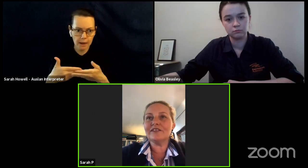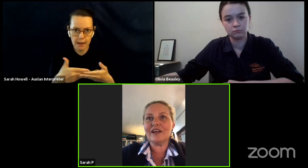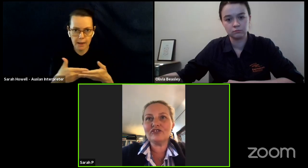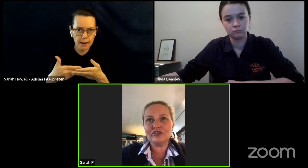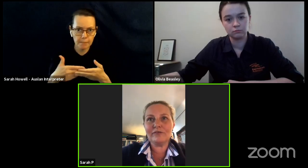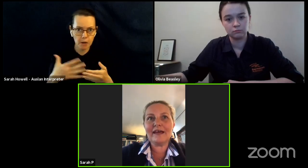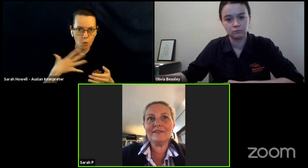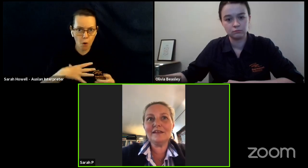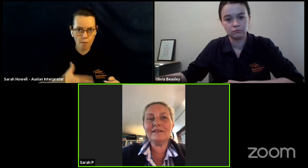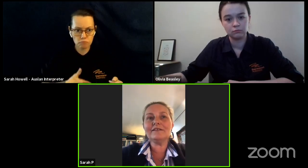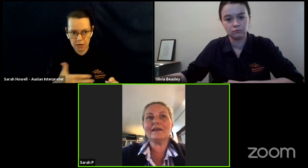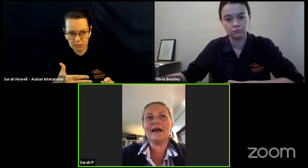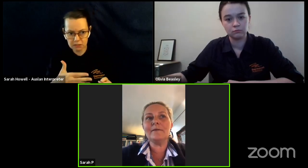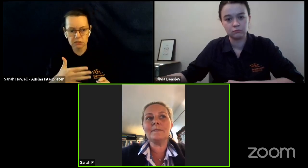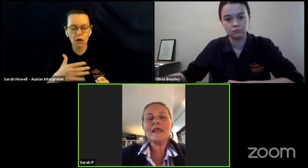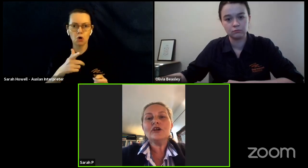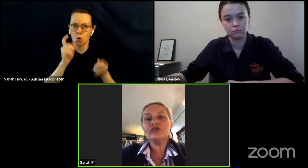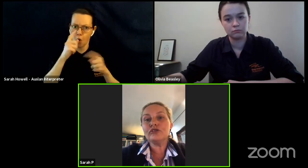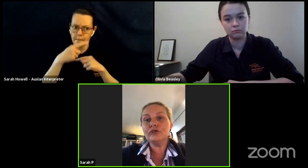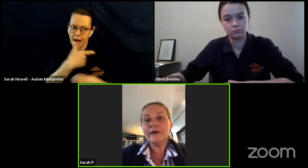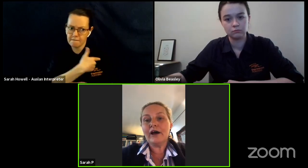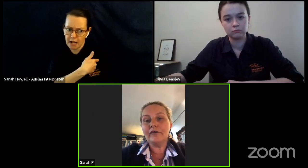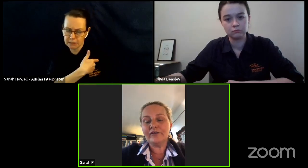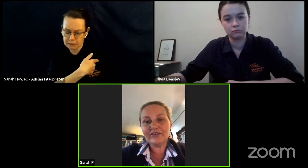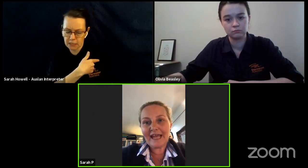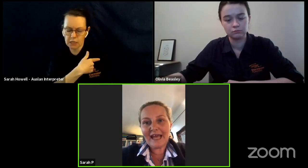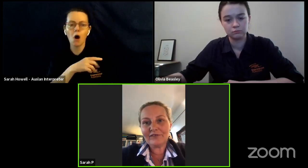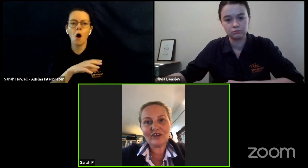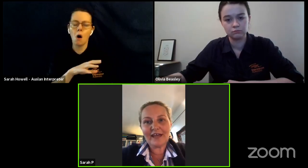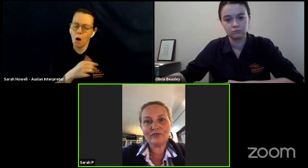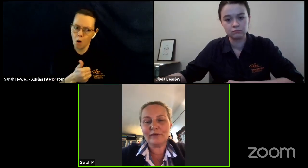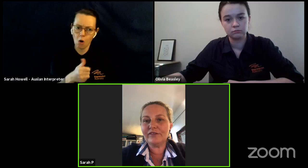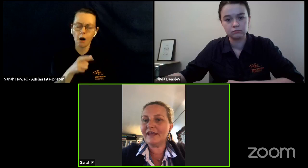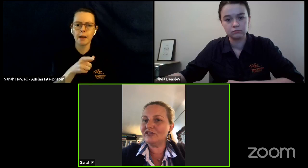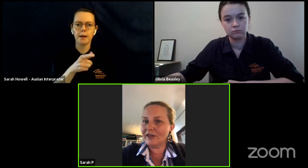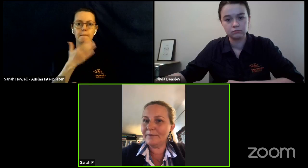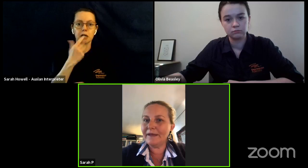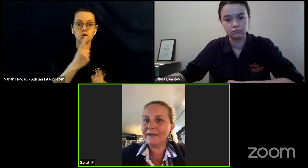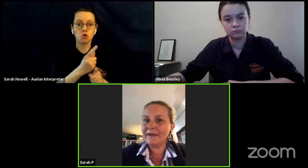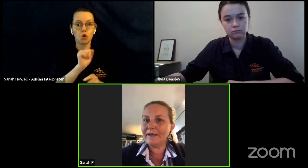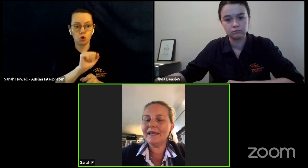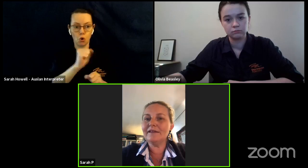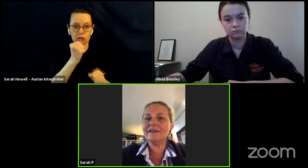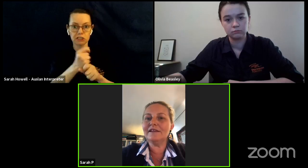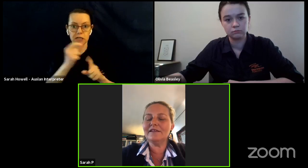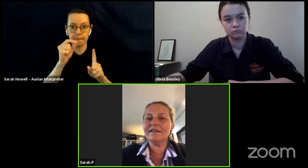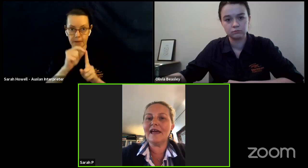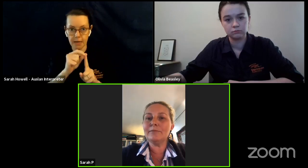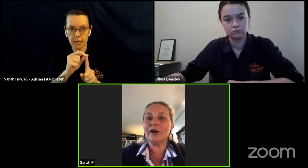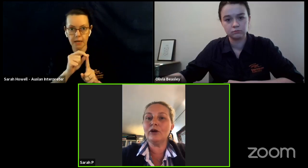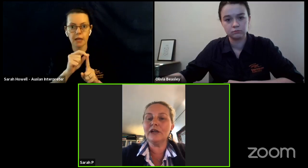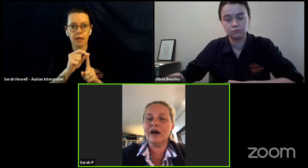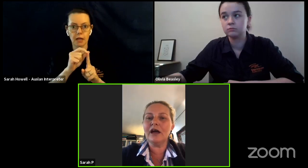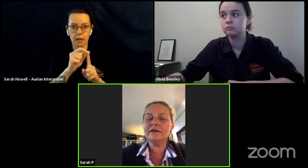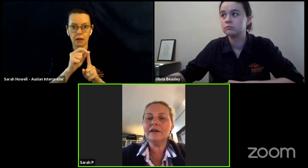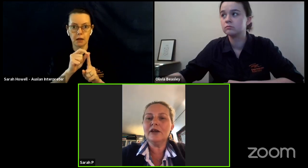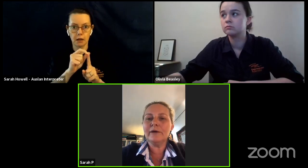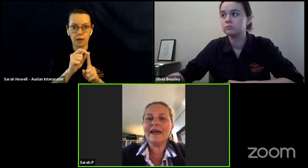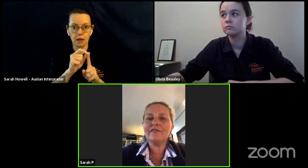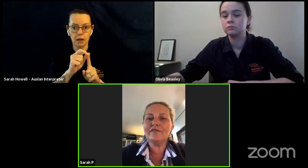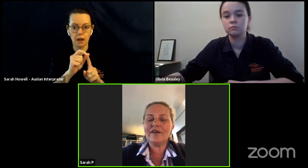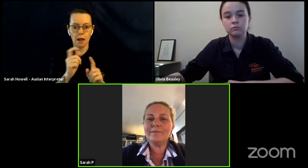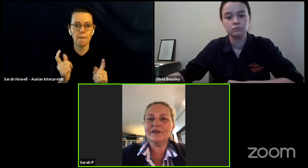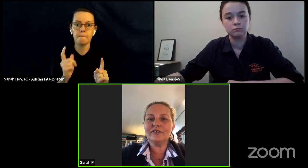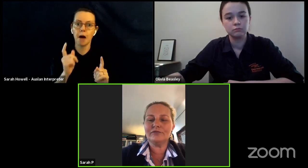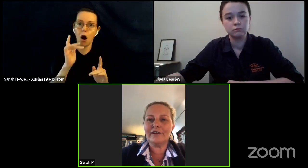wanting a discussion around this to obviously have a chat with their GP and things like that, but online we